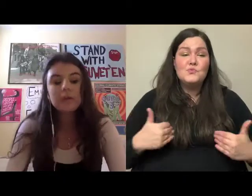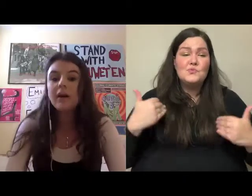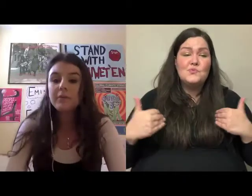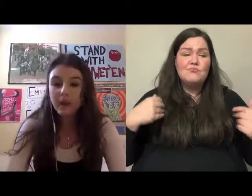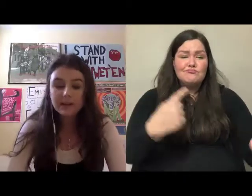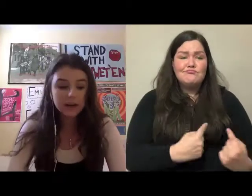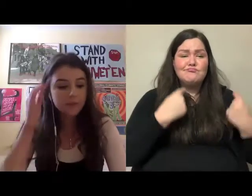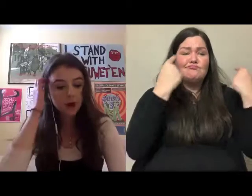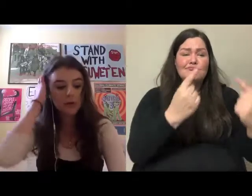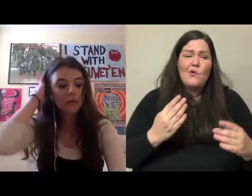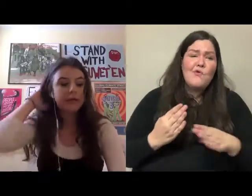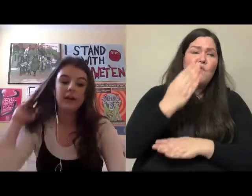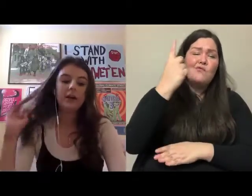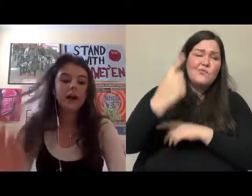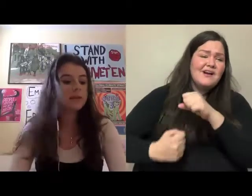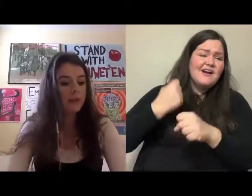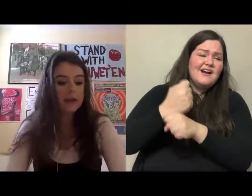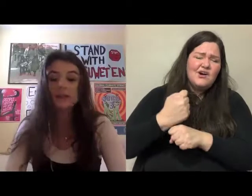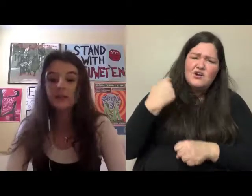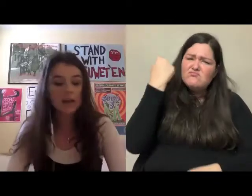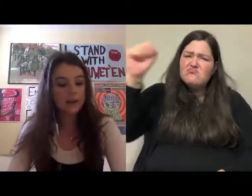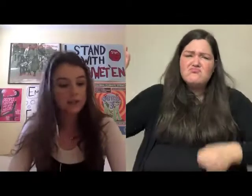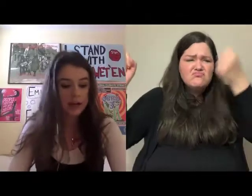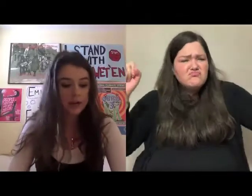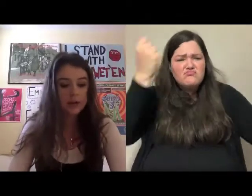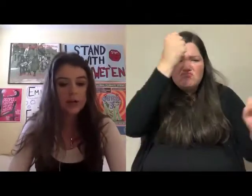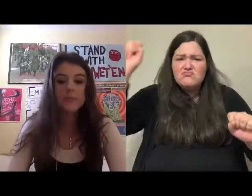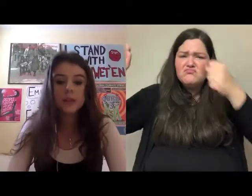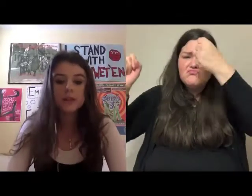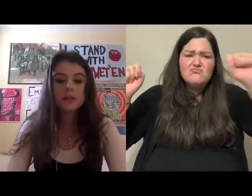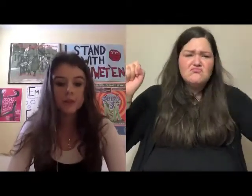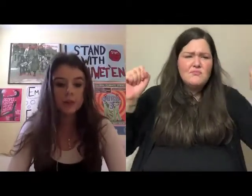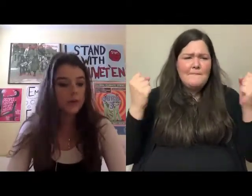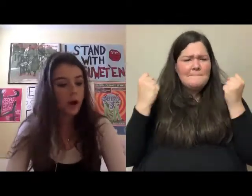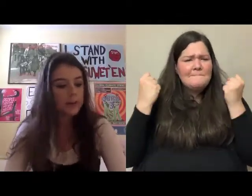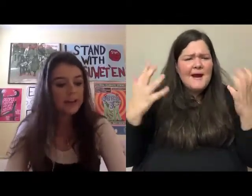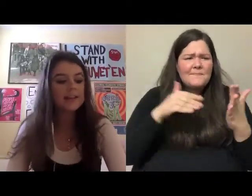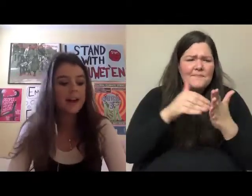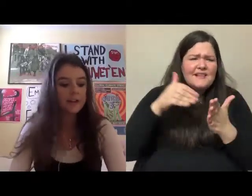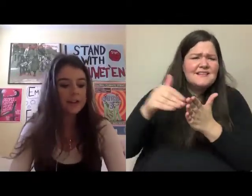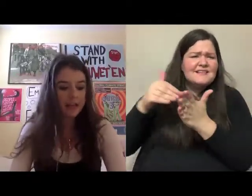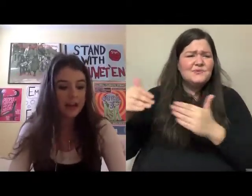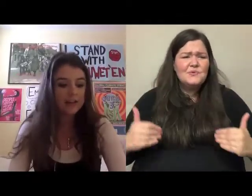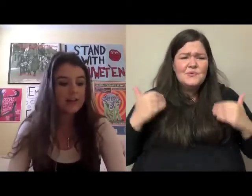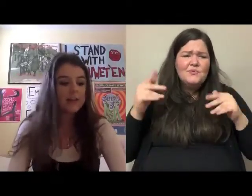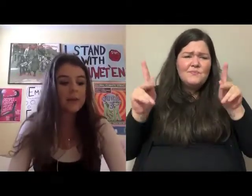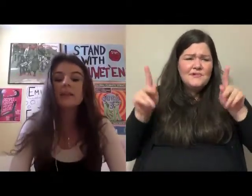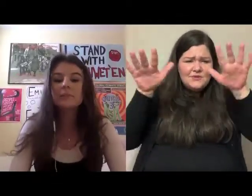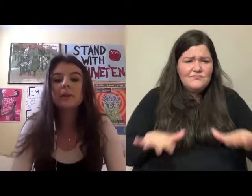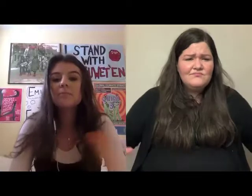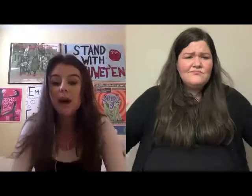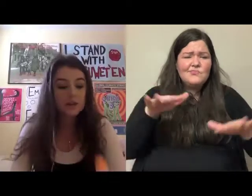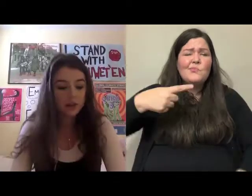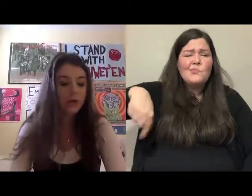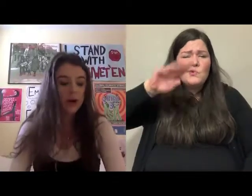Youth have been rising up for over a year and demanding societal change. Millions of youth are beginning to understand that we